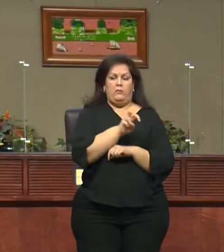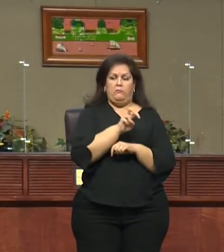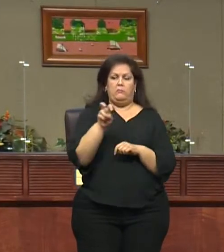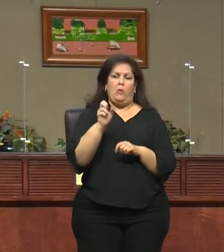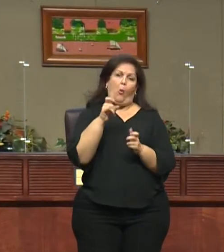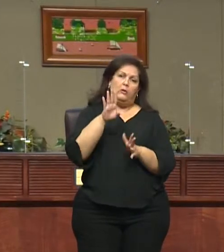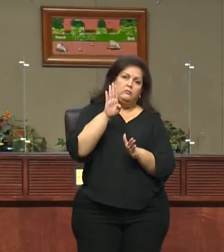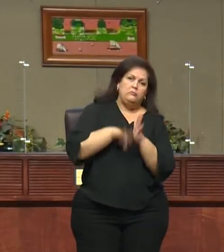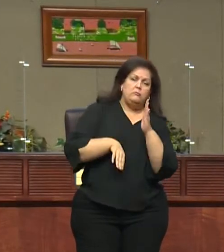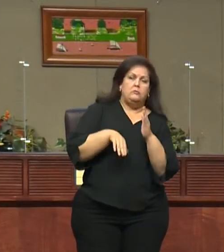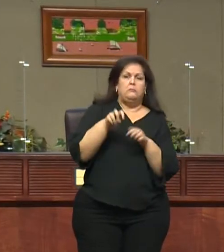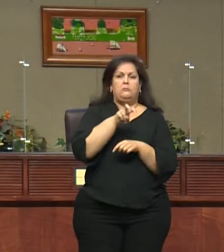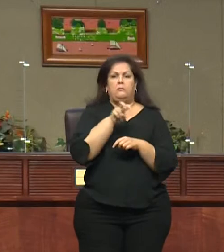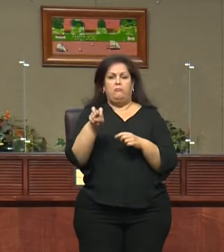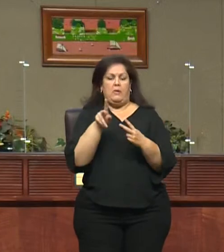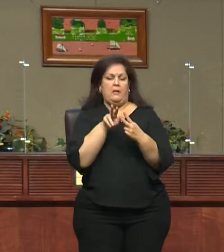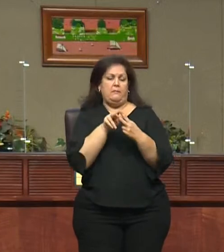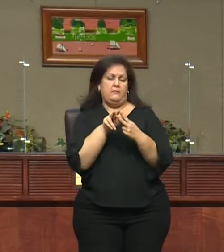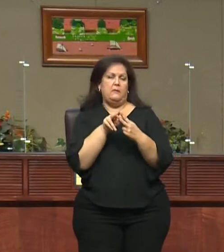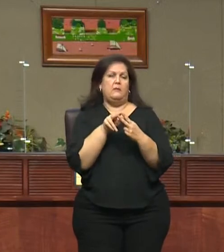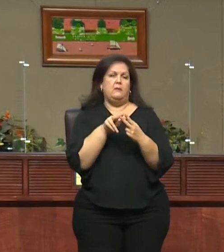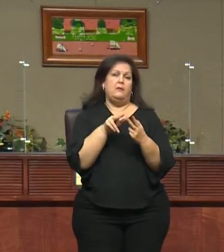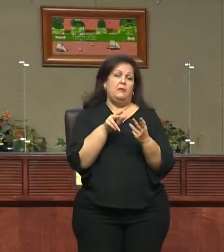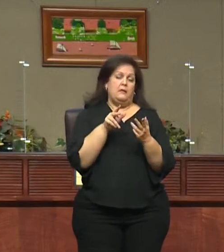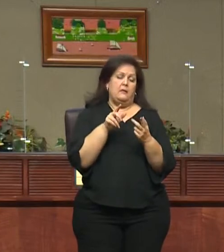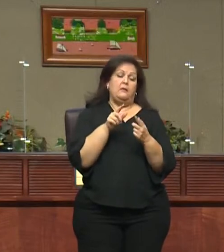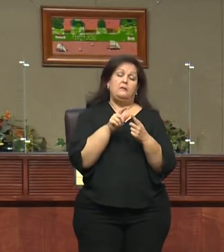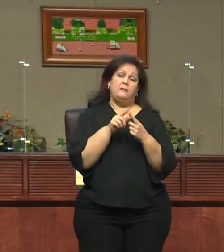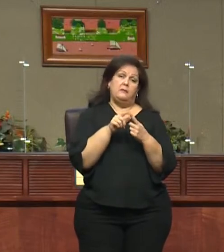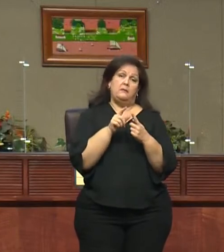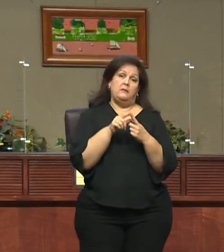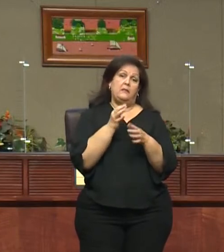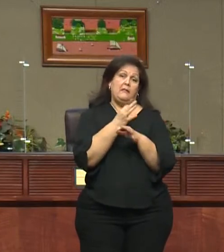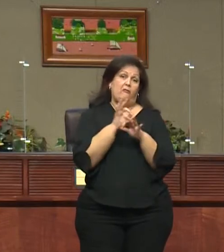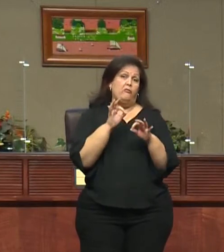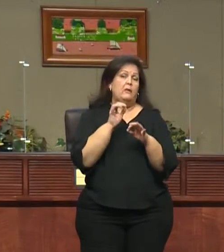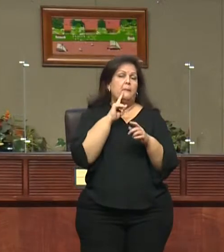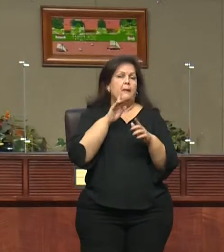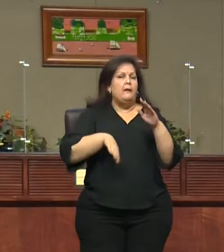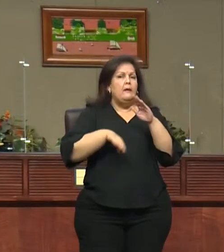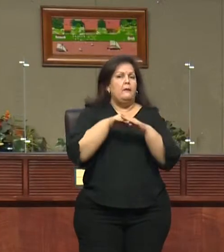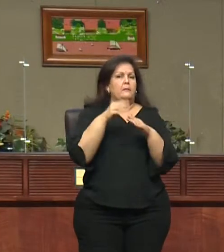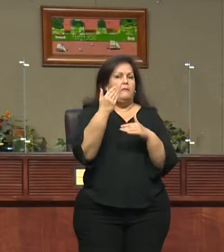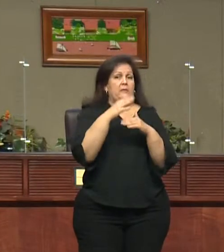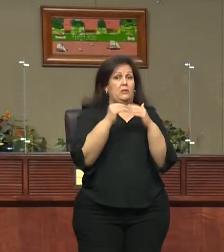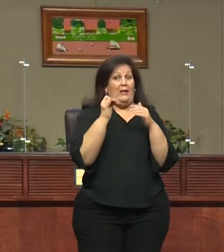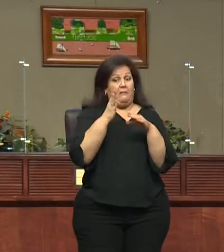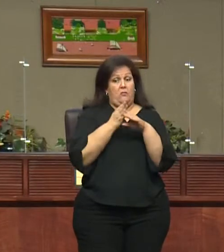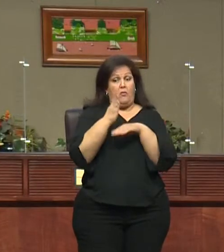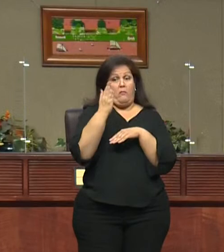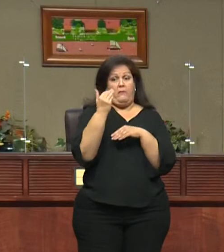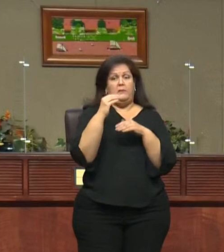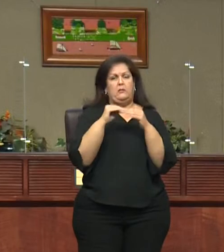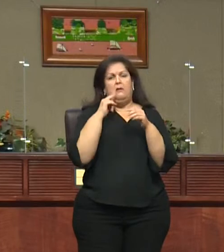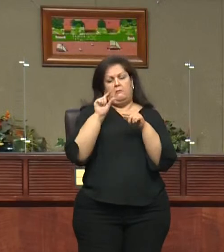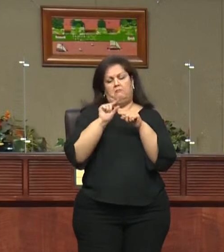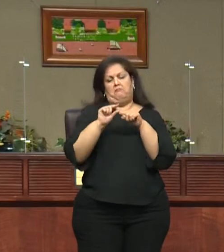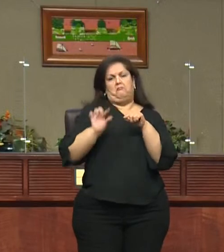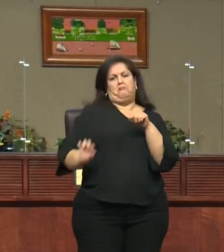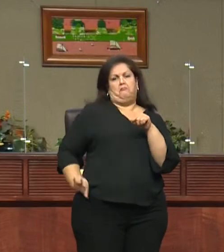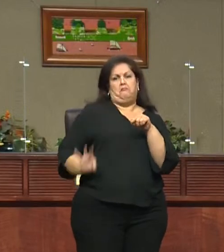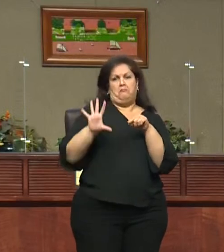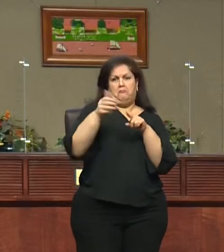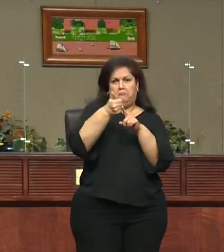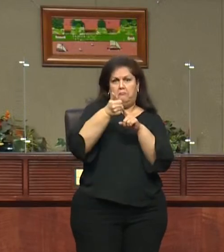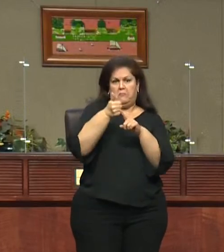low-cost rides. I say that because it's free up to $15 each way.